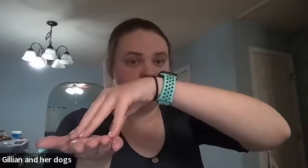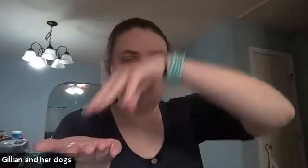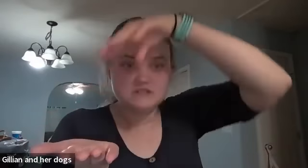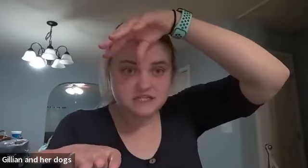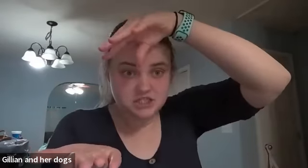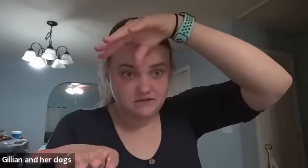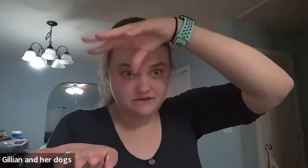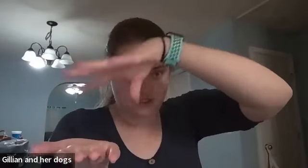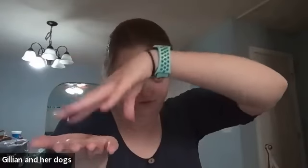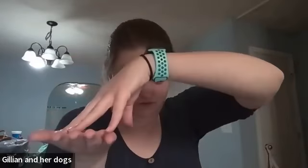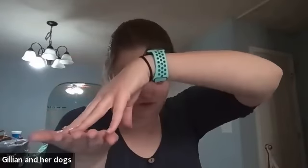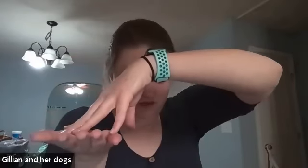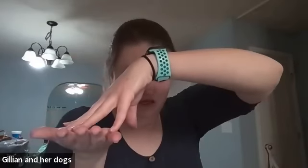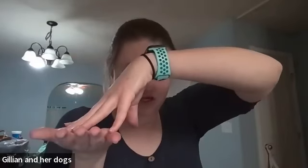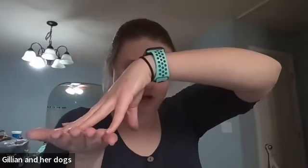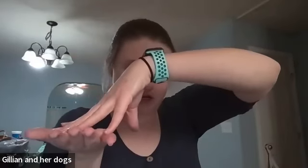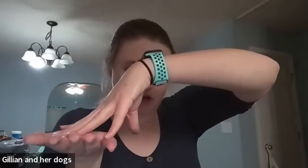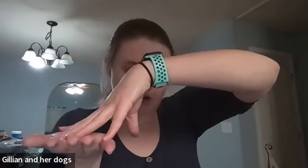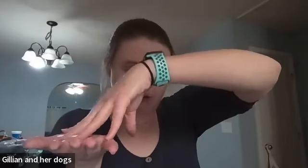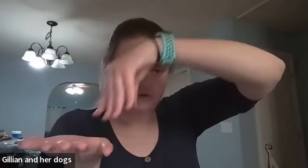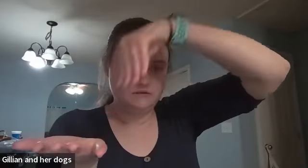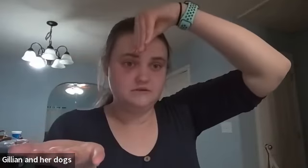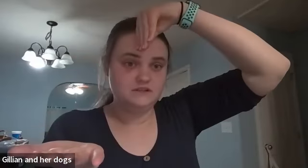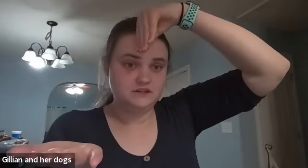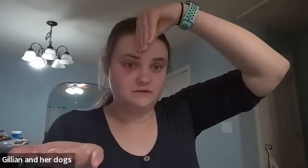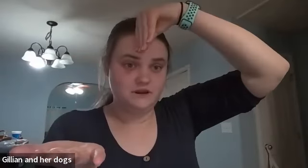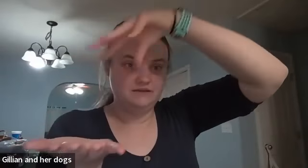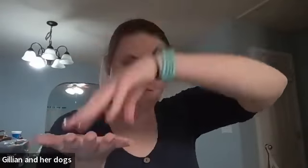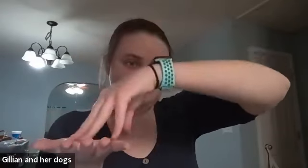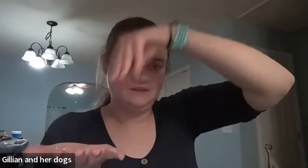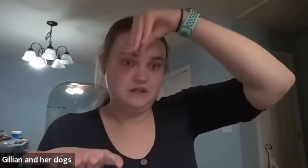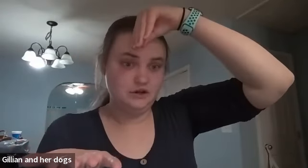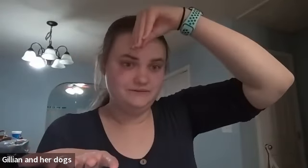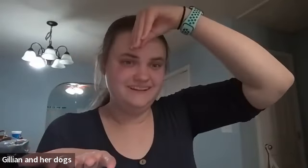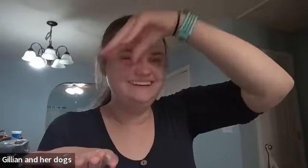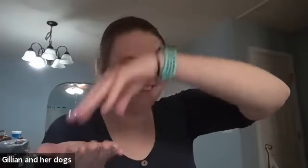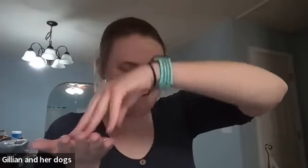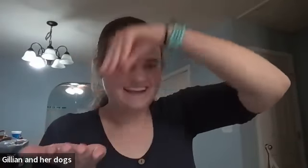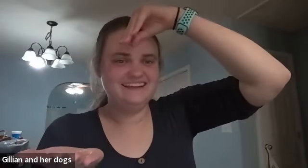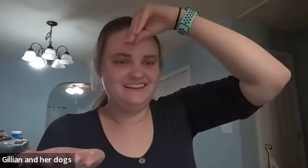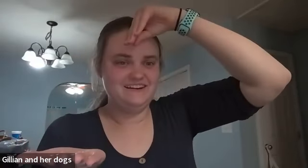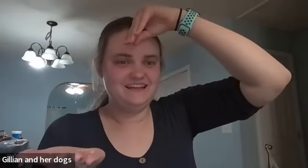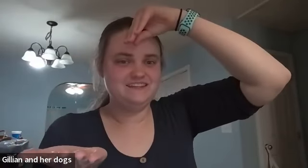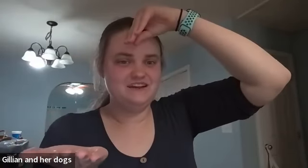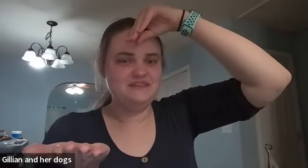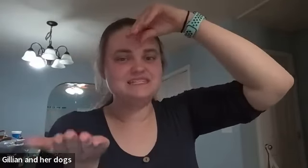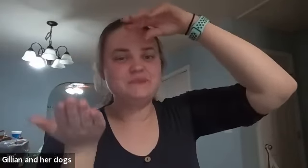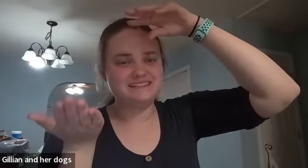of it, almost like a jellyfish. And you're going to go to your forehead, learn, learn. And so this is basically